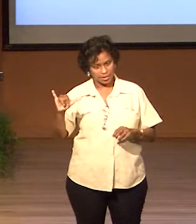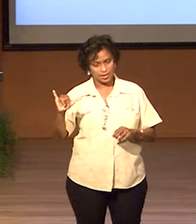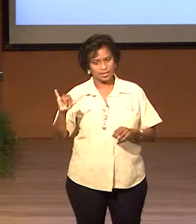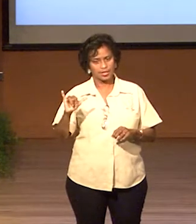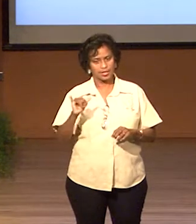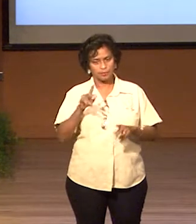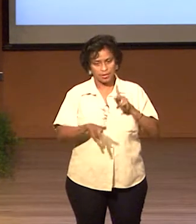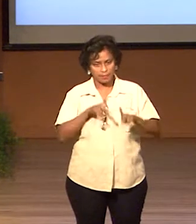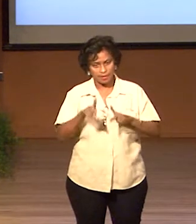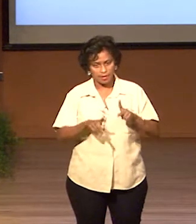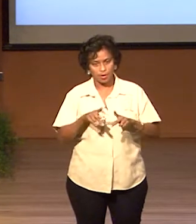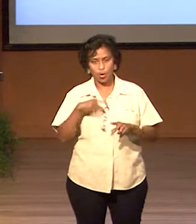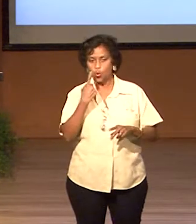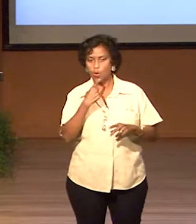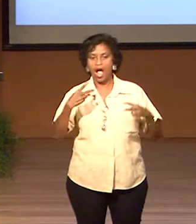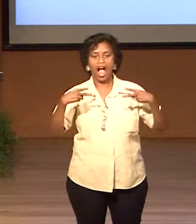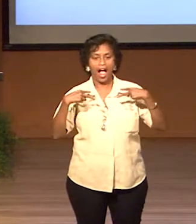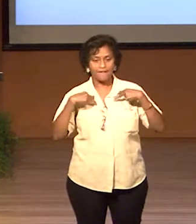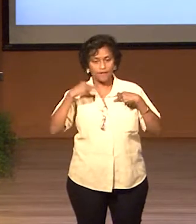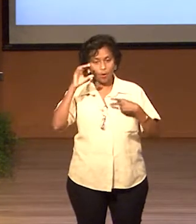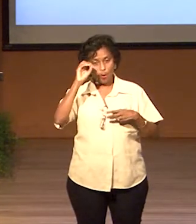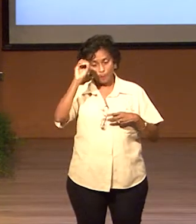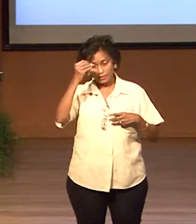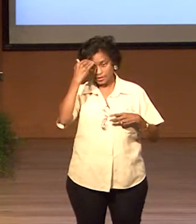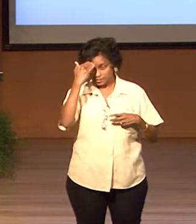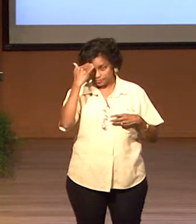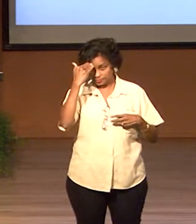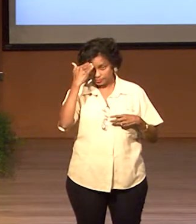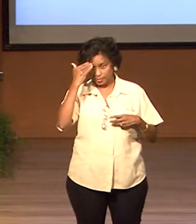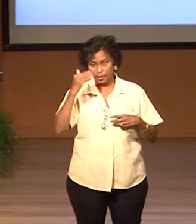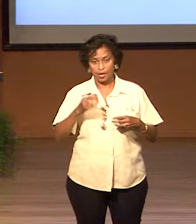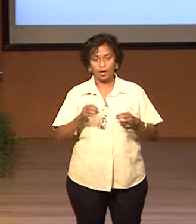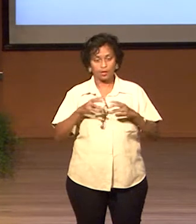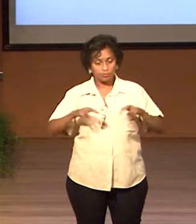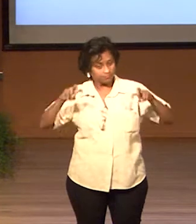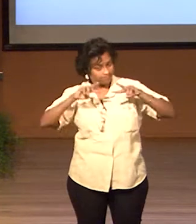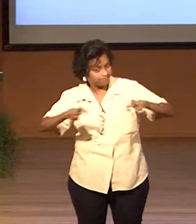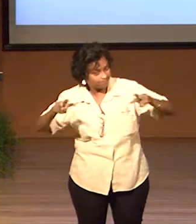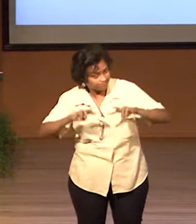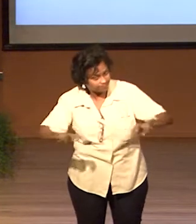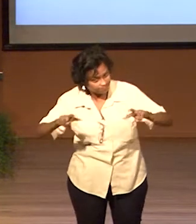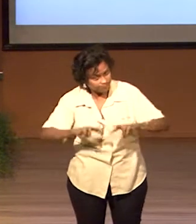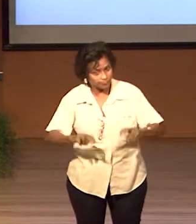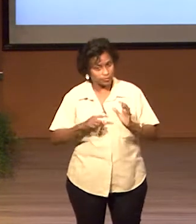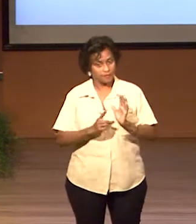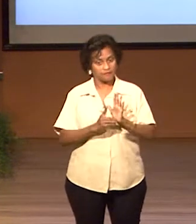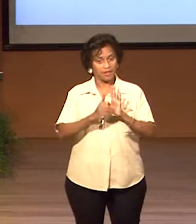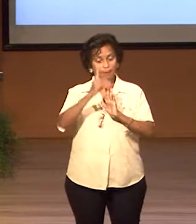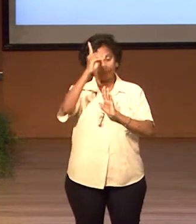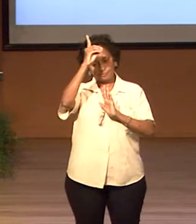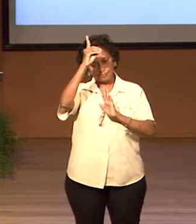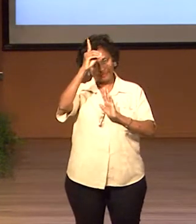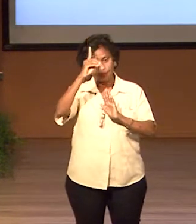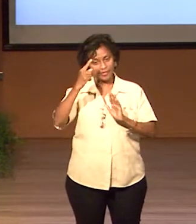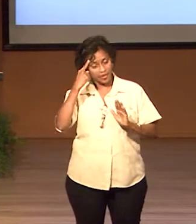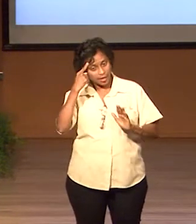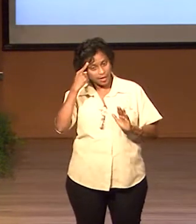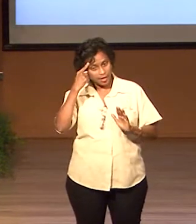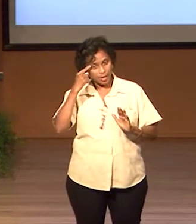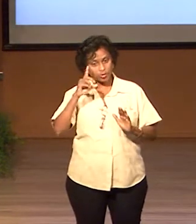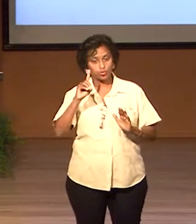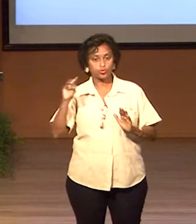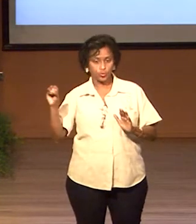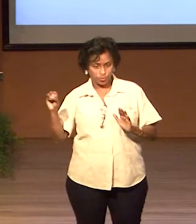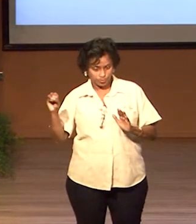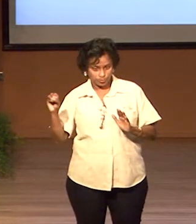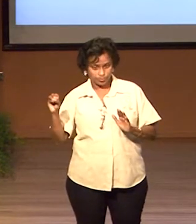autism, which is, of course, one of the developmental disorders, really represents people who